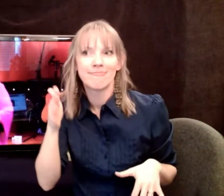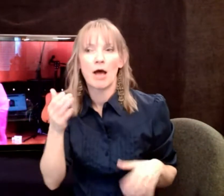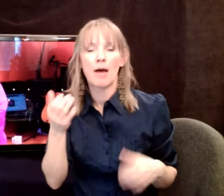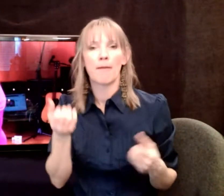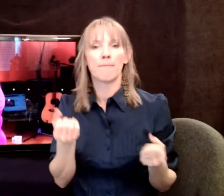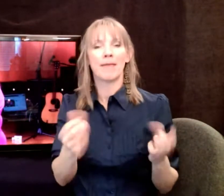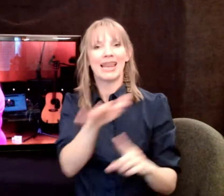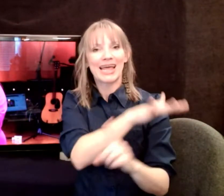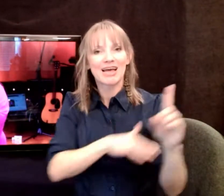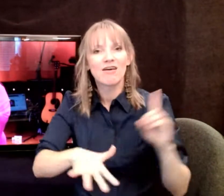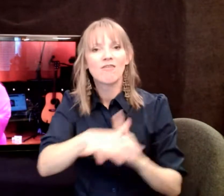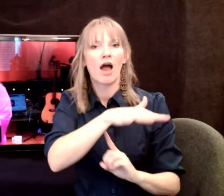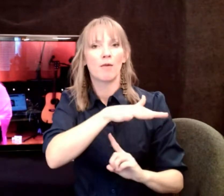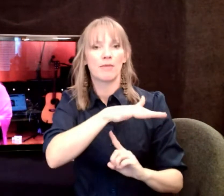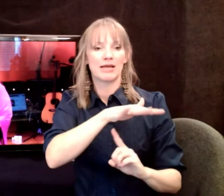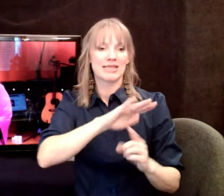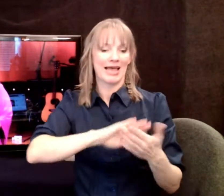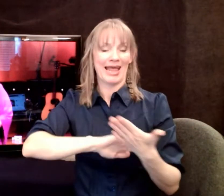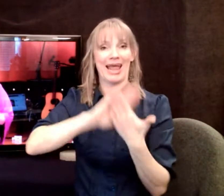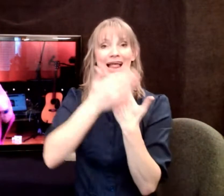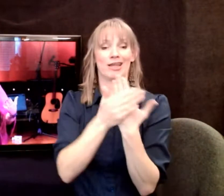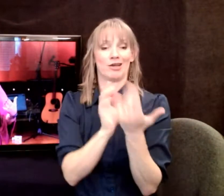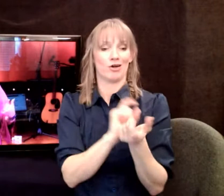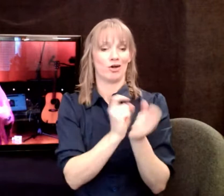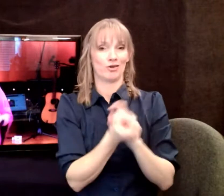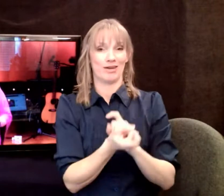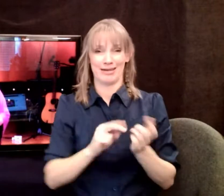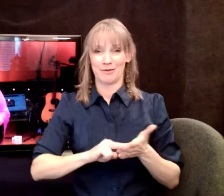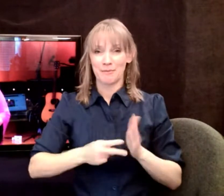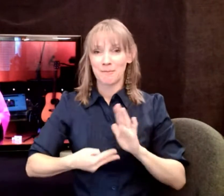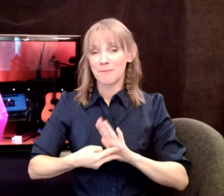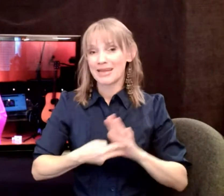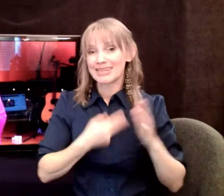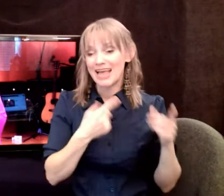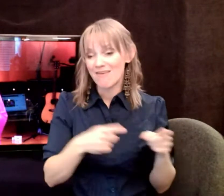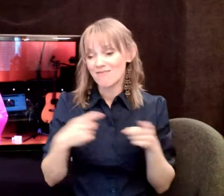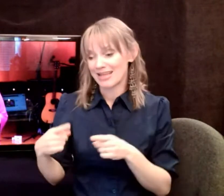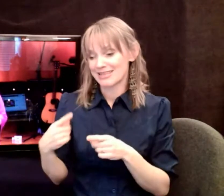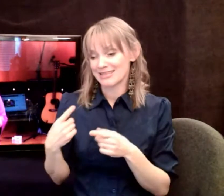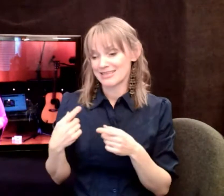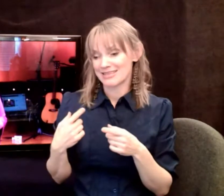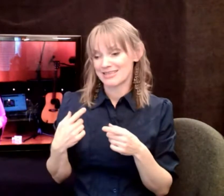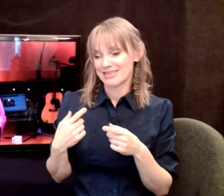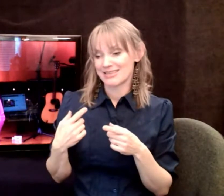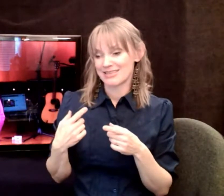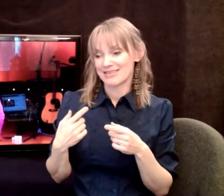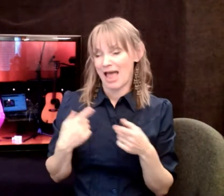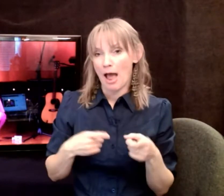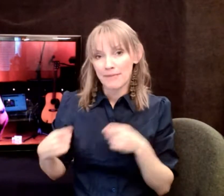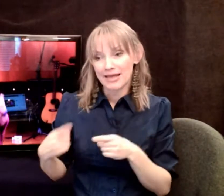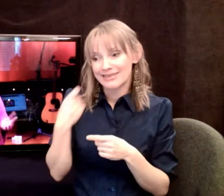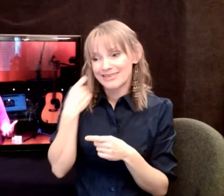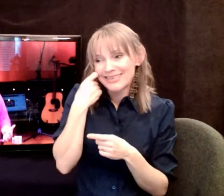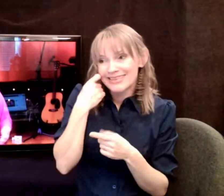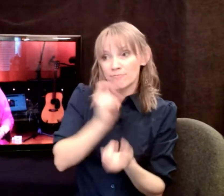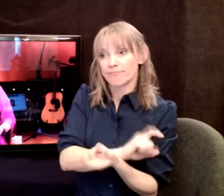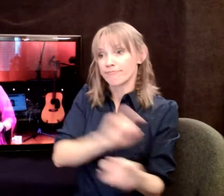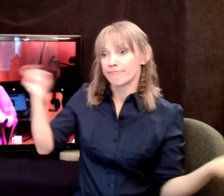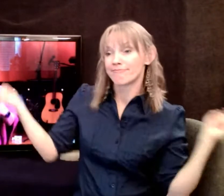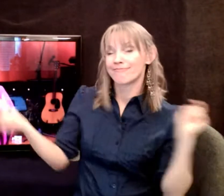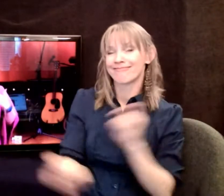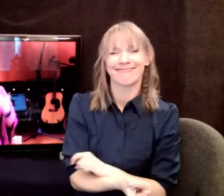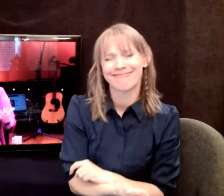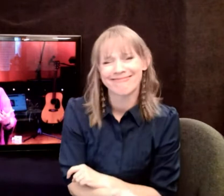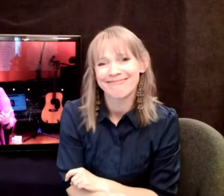the changing of the calendar doesn't necessarily mean that the events that have been going on shift dramatically. There's large hope